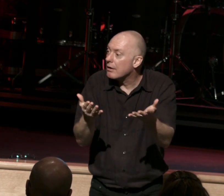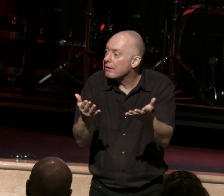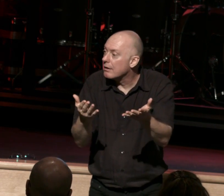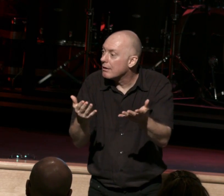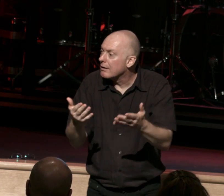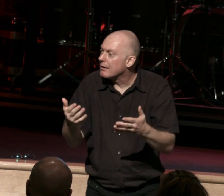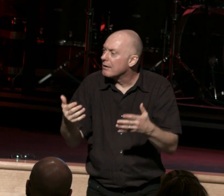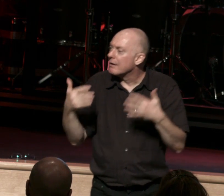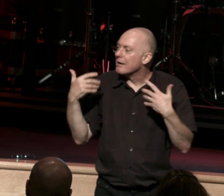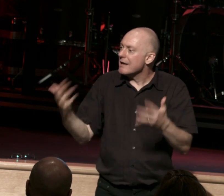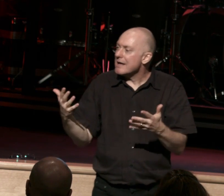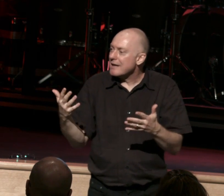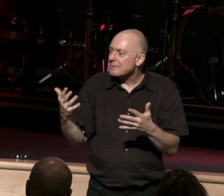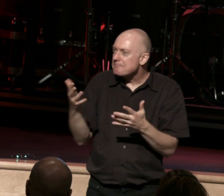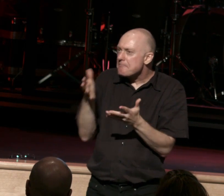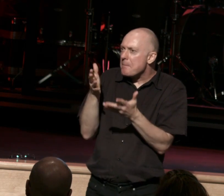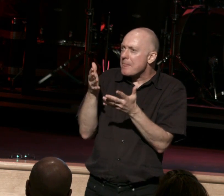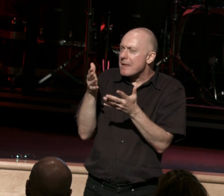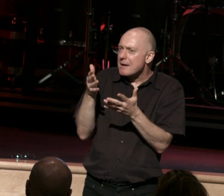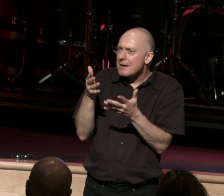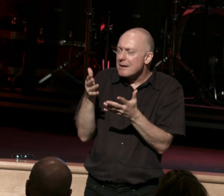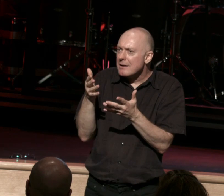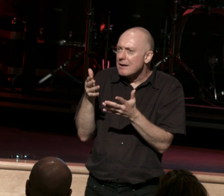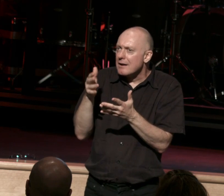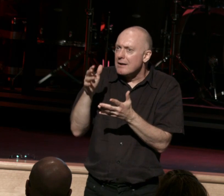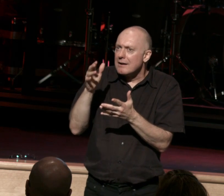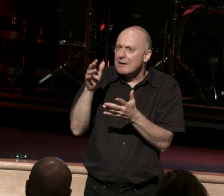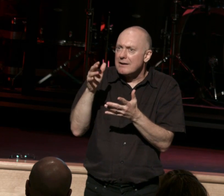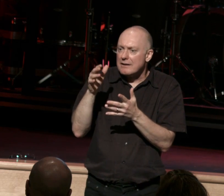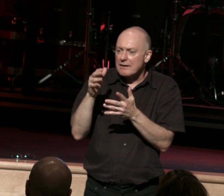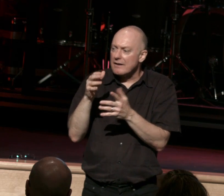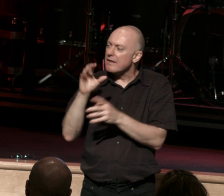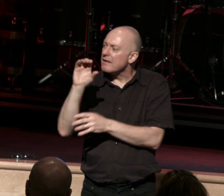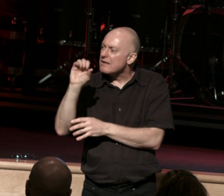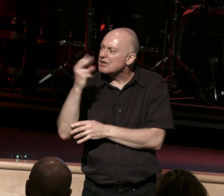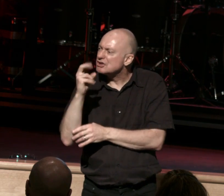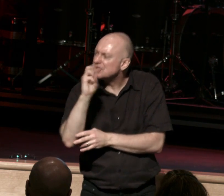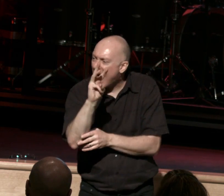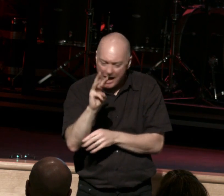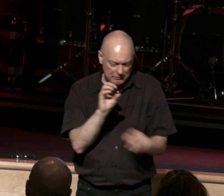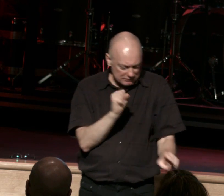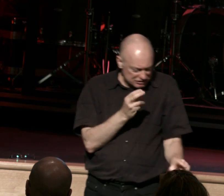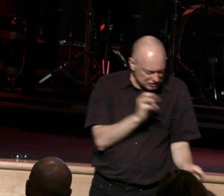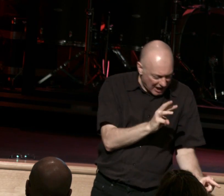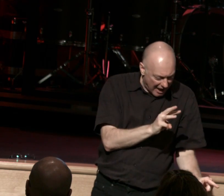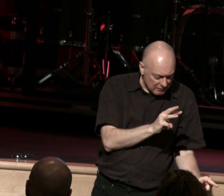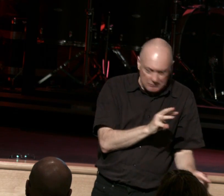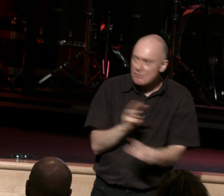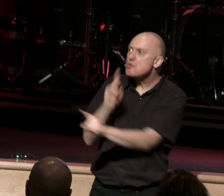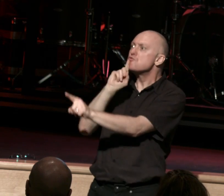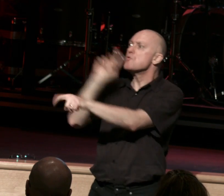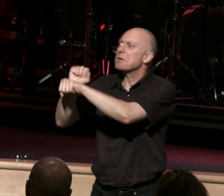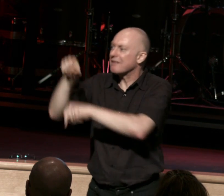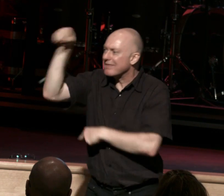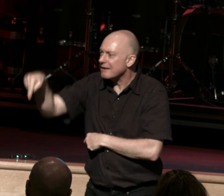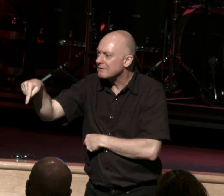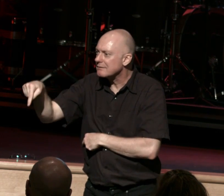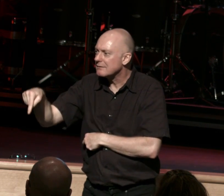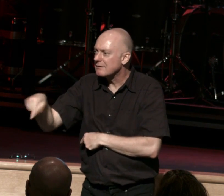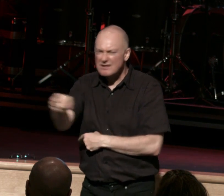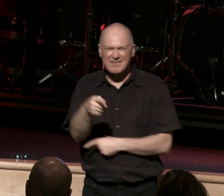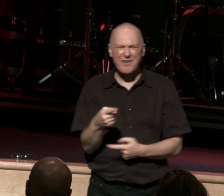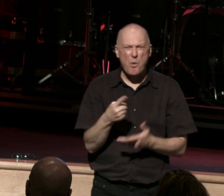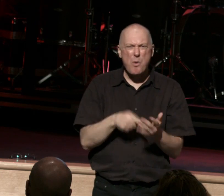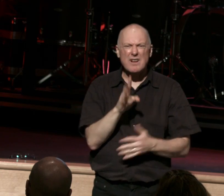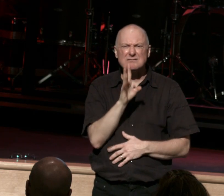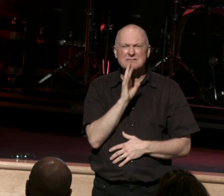listen, it substantiates the shadow. The once-for-all sacrifice substantiates the shadow. Some of you are like,